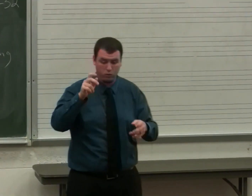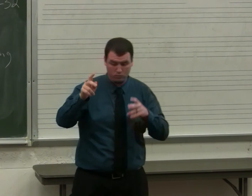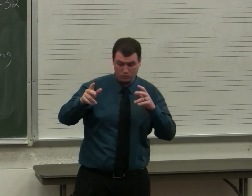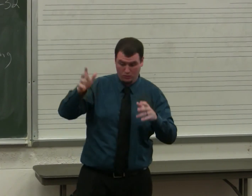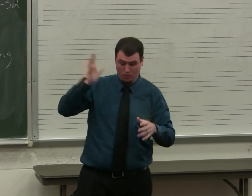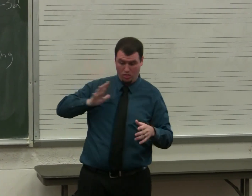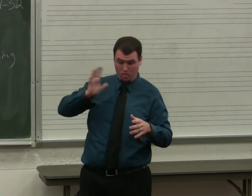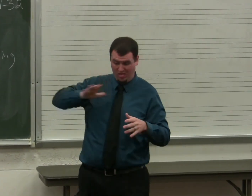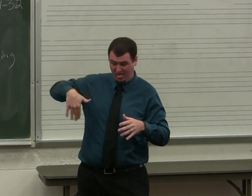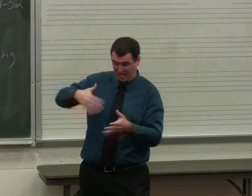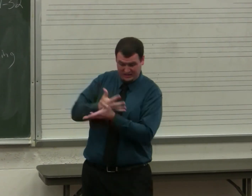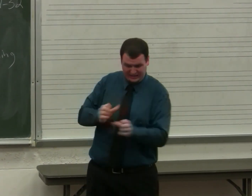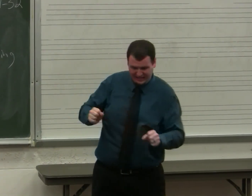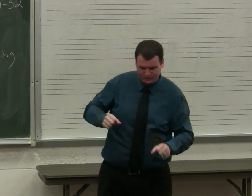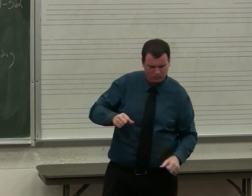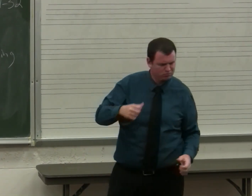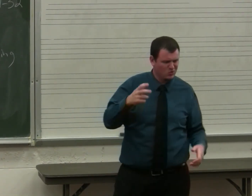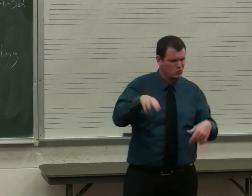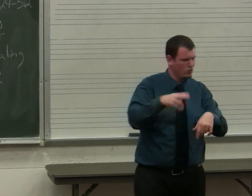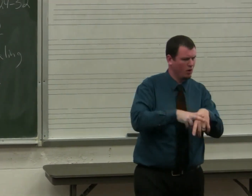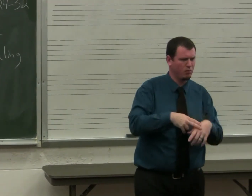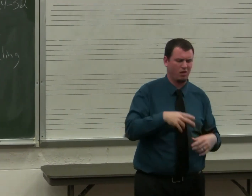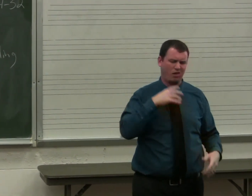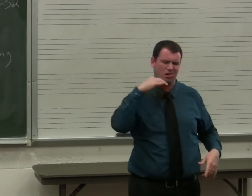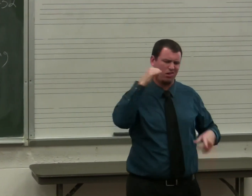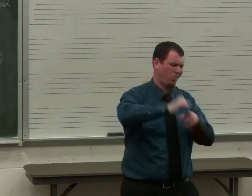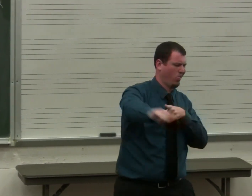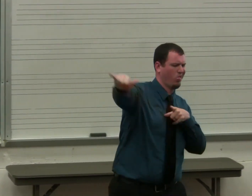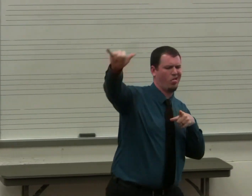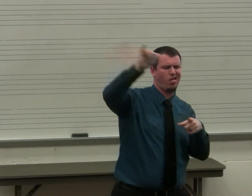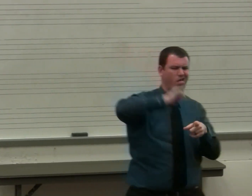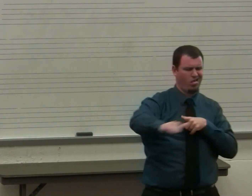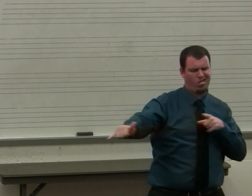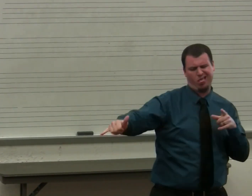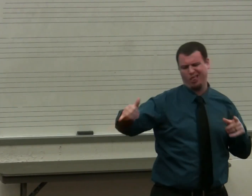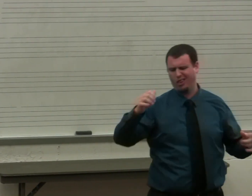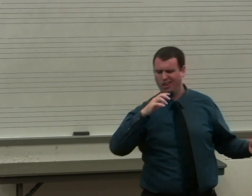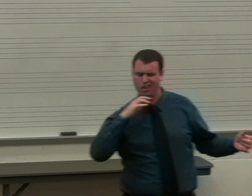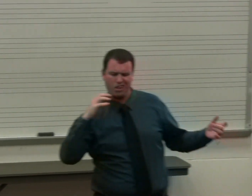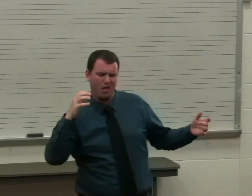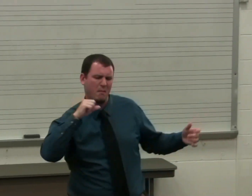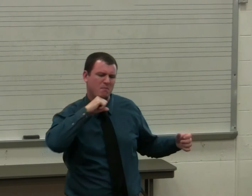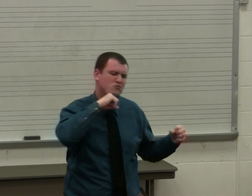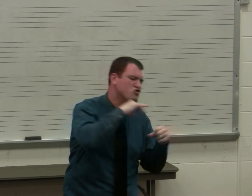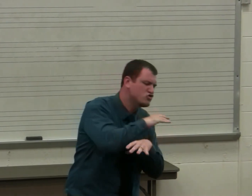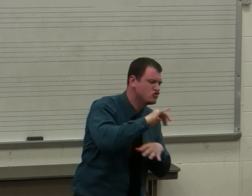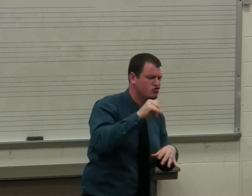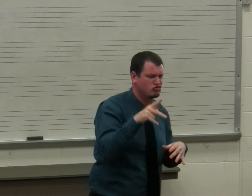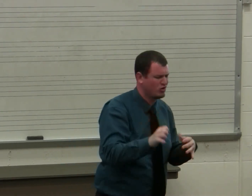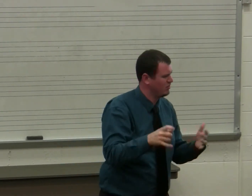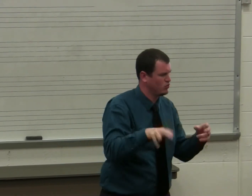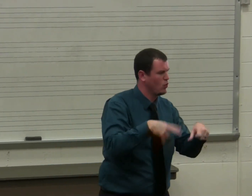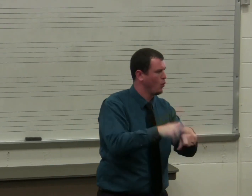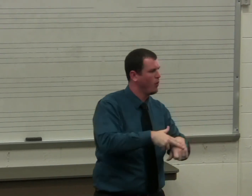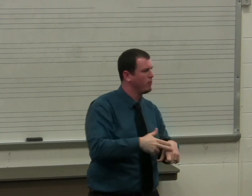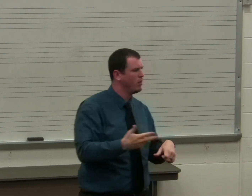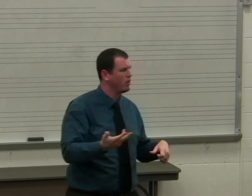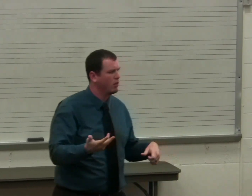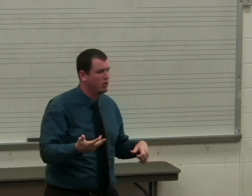of the corrupt communication, it should stop. You know, when we're our old man, it's normal to live